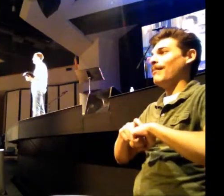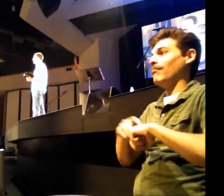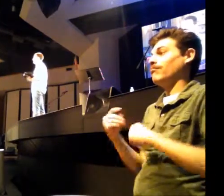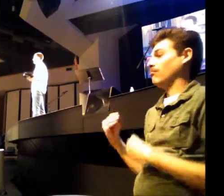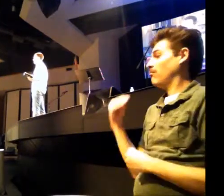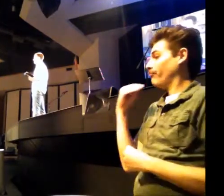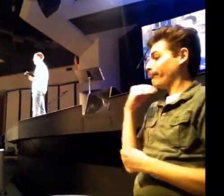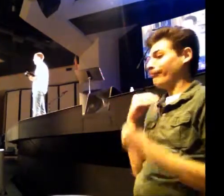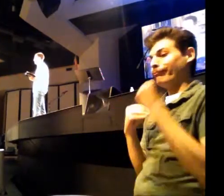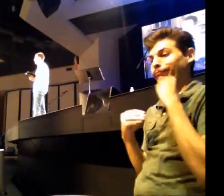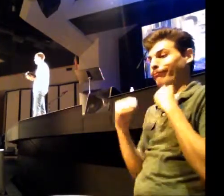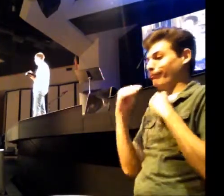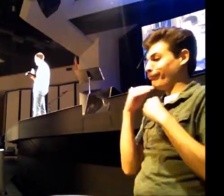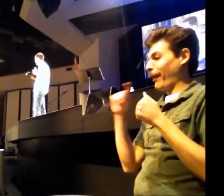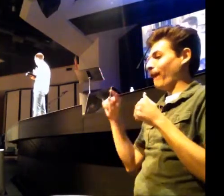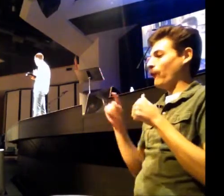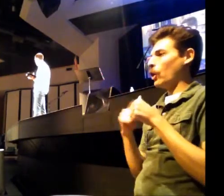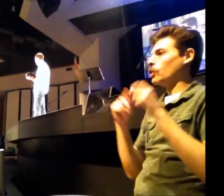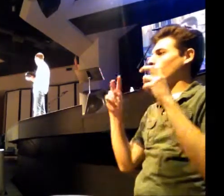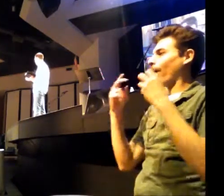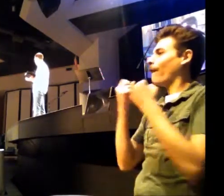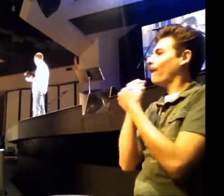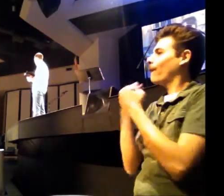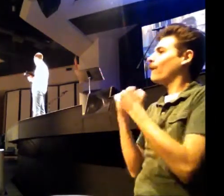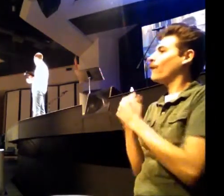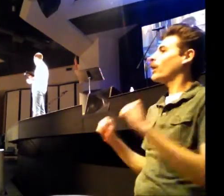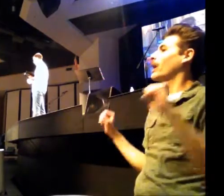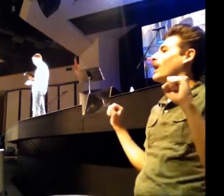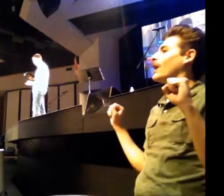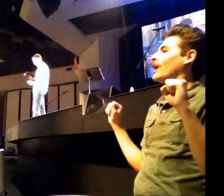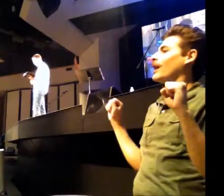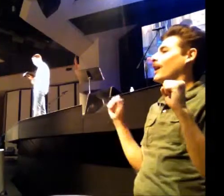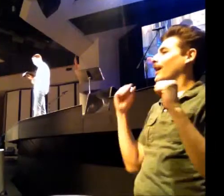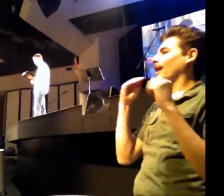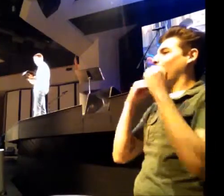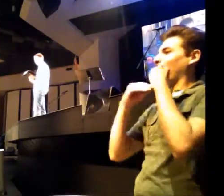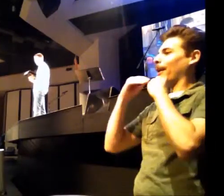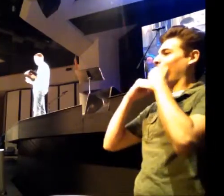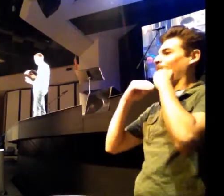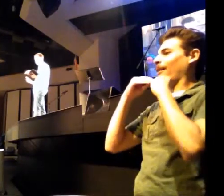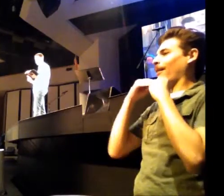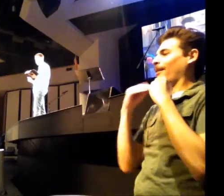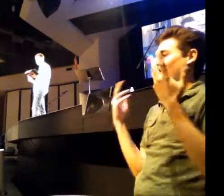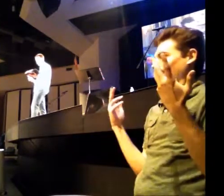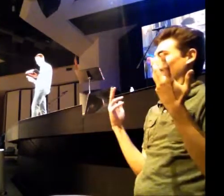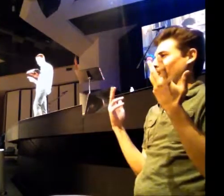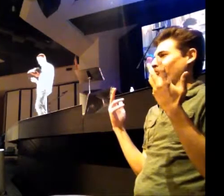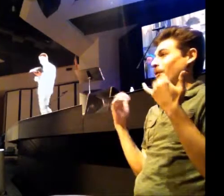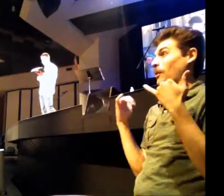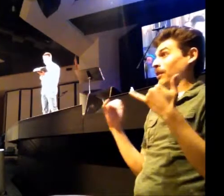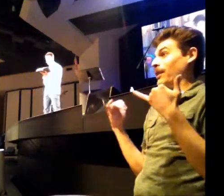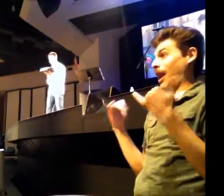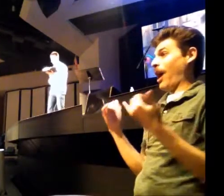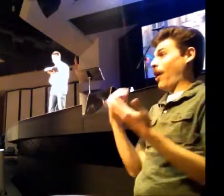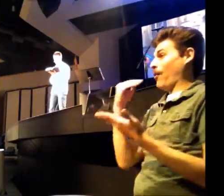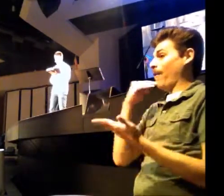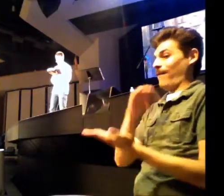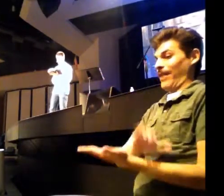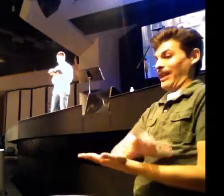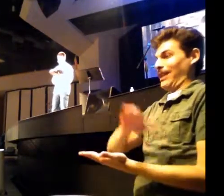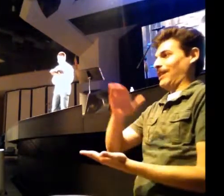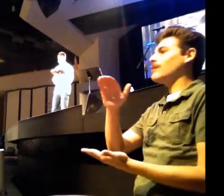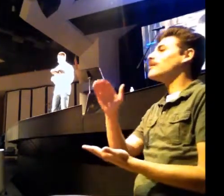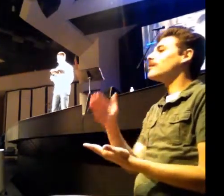eat. This is what they have. And so now that we know all of this, you're ready to hear about the Feast of Unleavened Bread, chapter 13, beginning verse